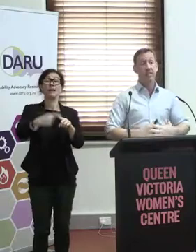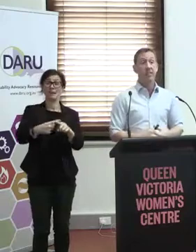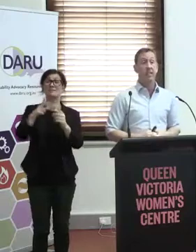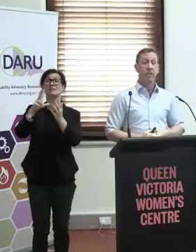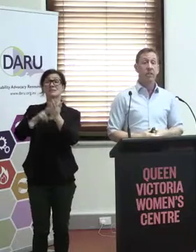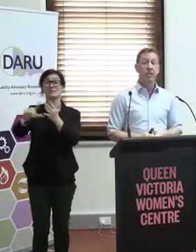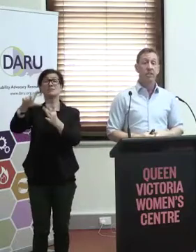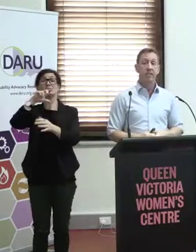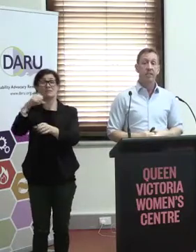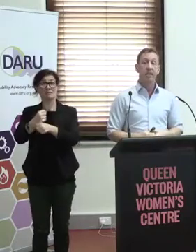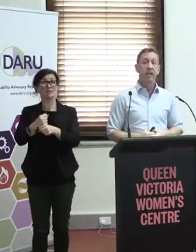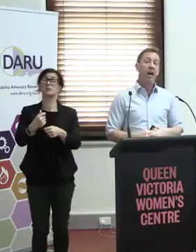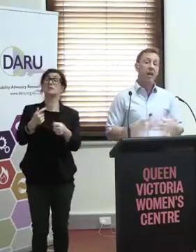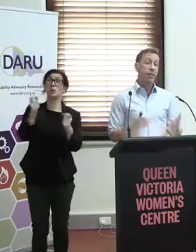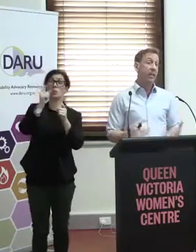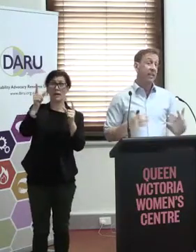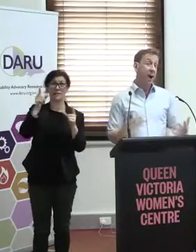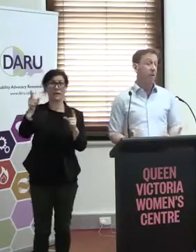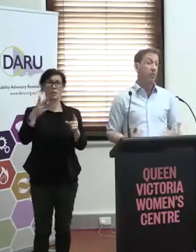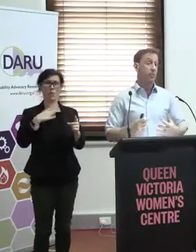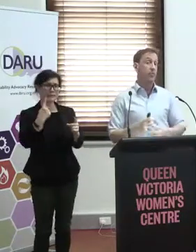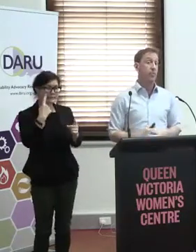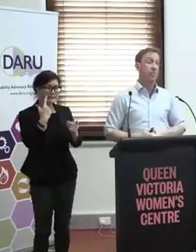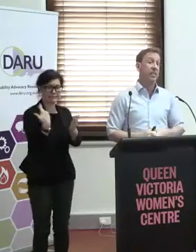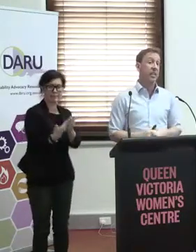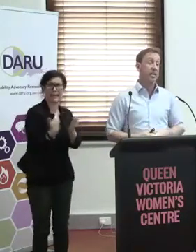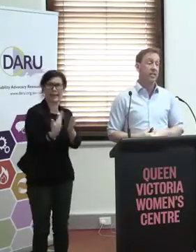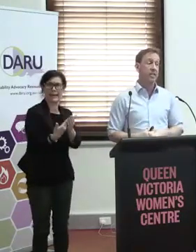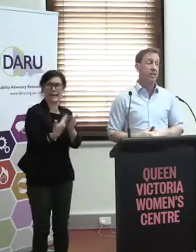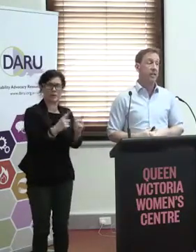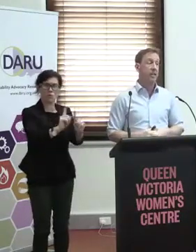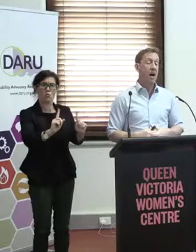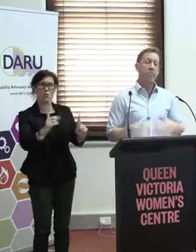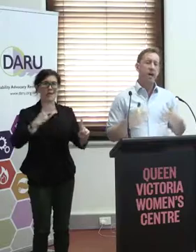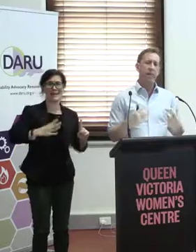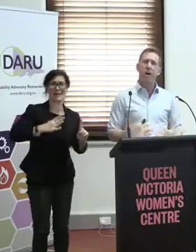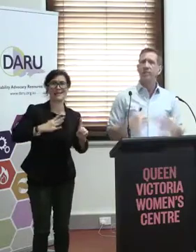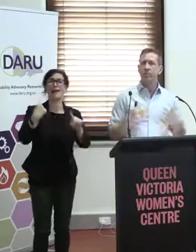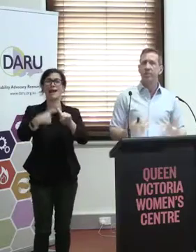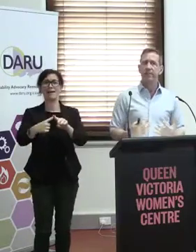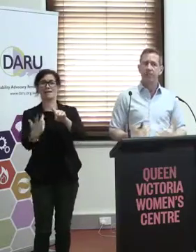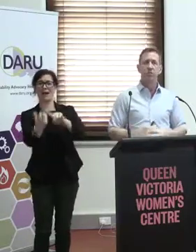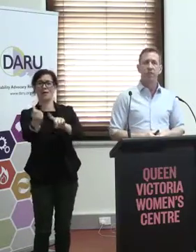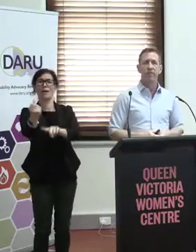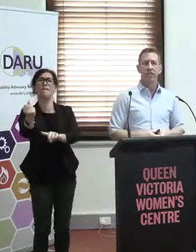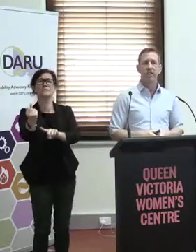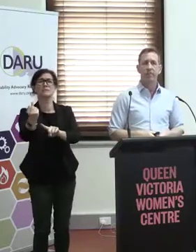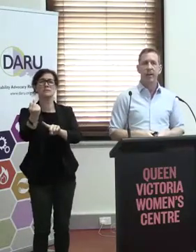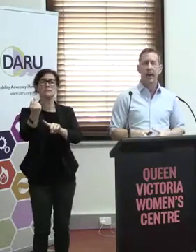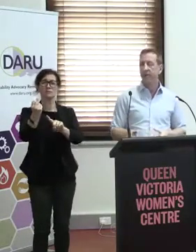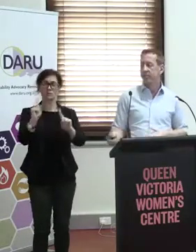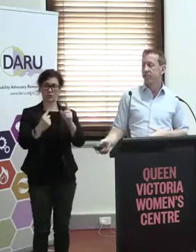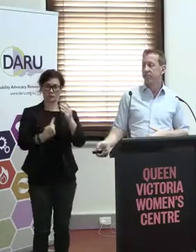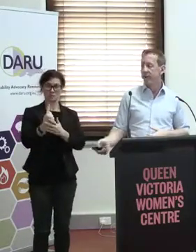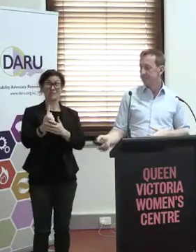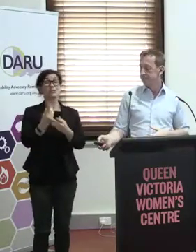demand for disability advocacy as well as outcomes of disability advocacy. And there might be some really fruitful conversations